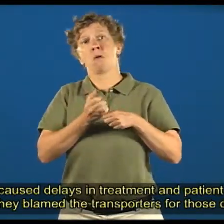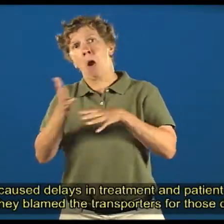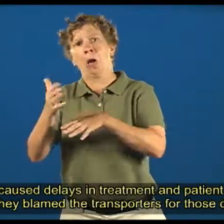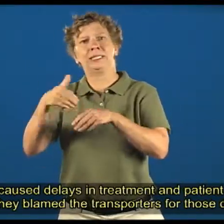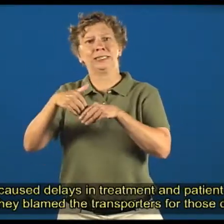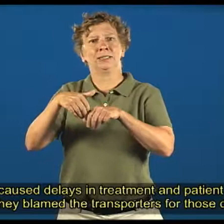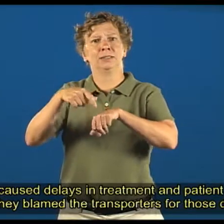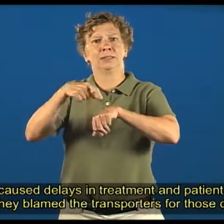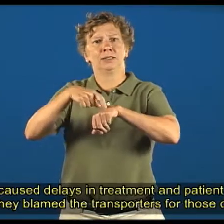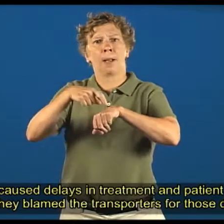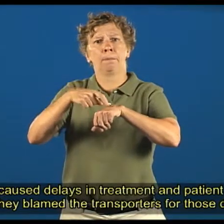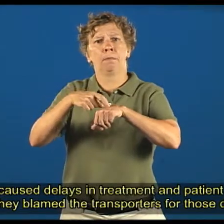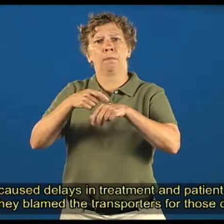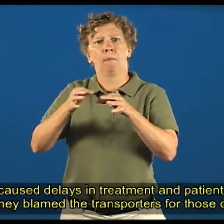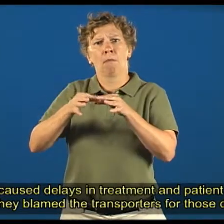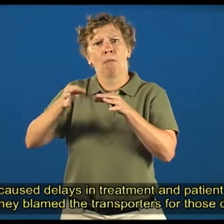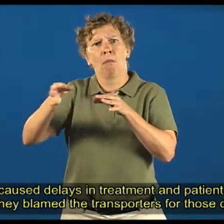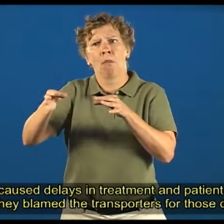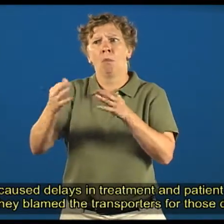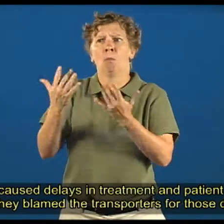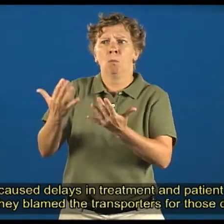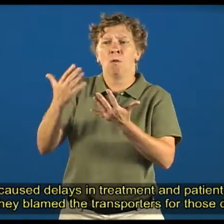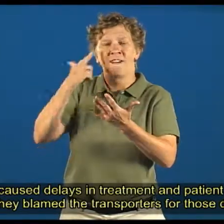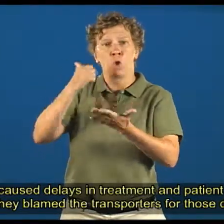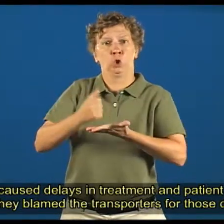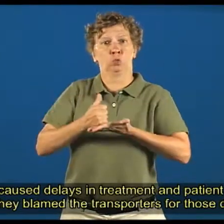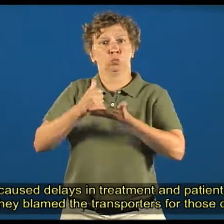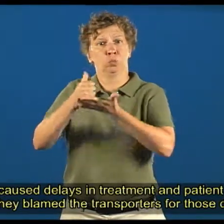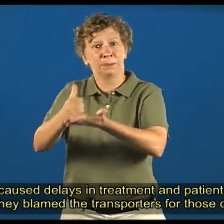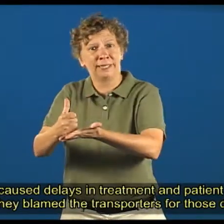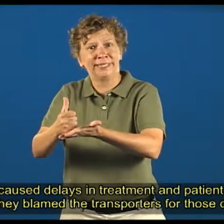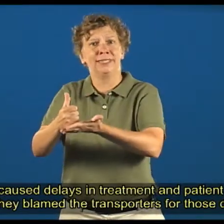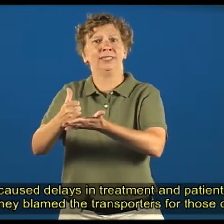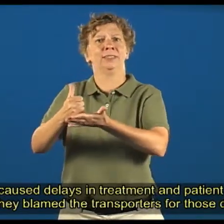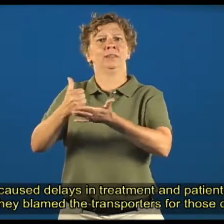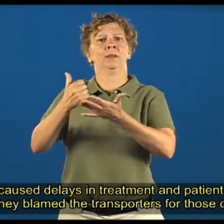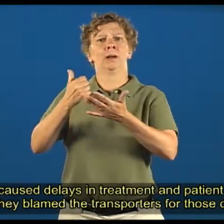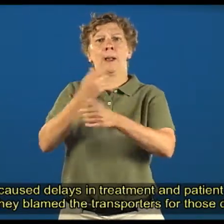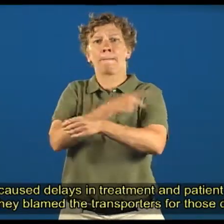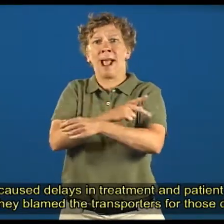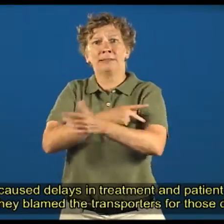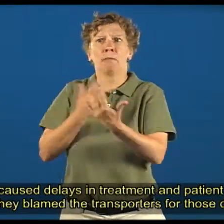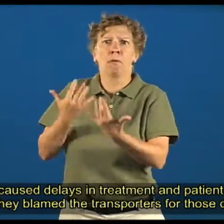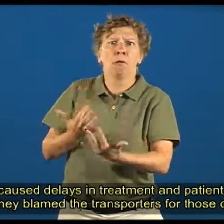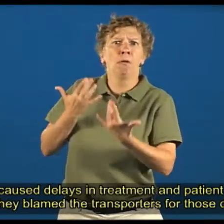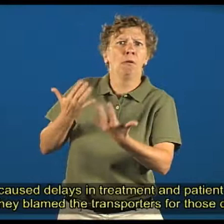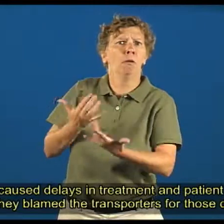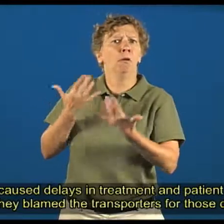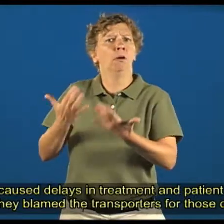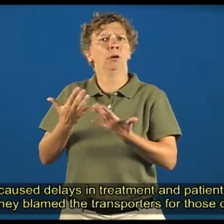This caused delays in treatment and patient waits, and they blamed the transporters for those delays.